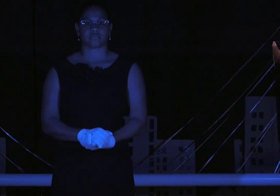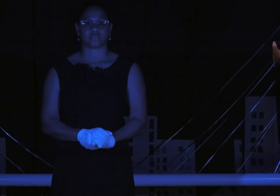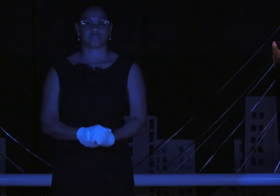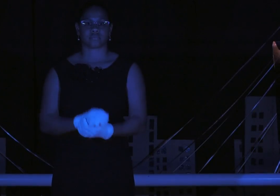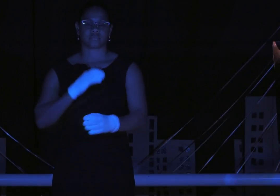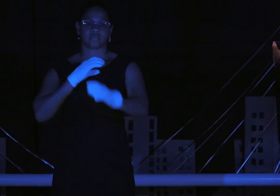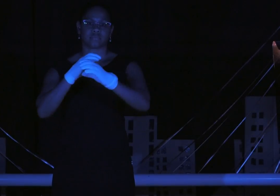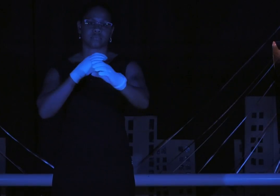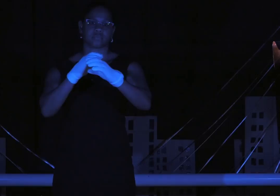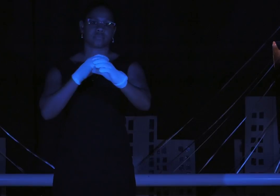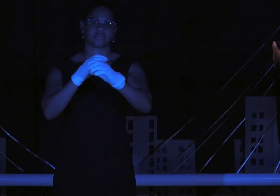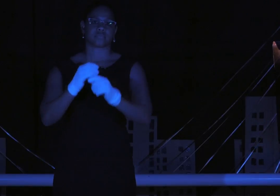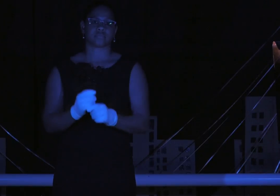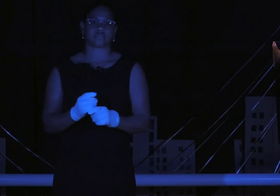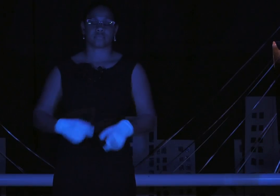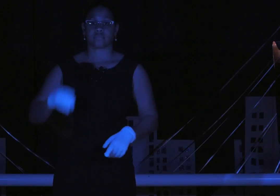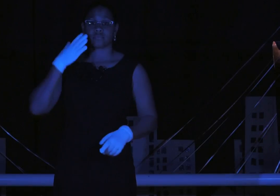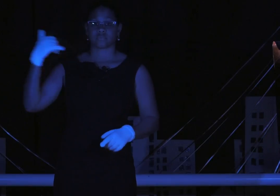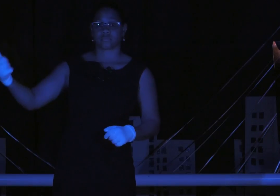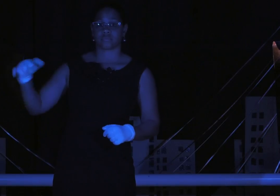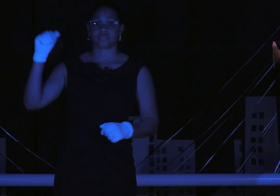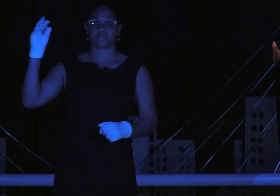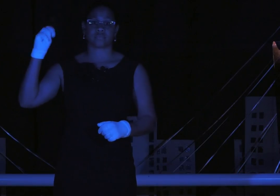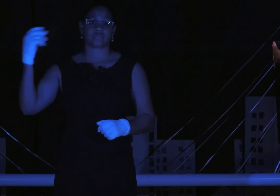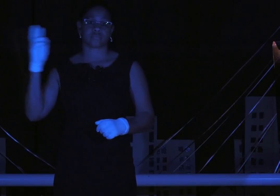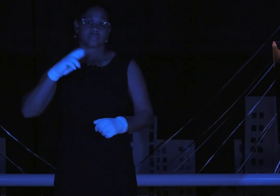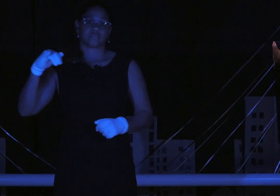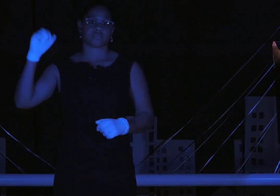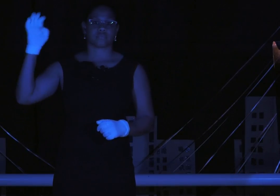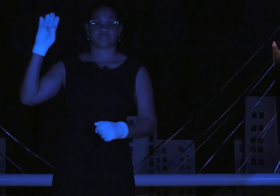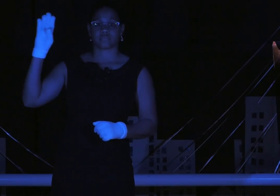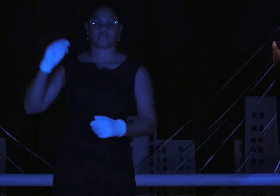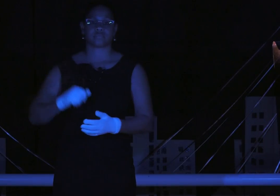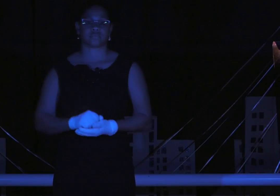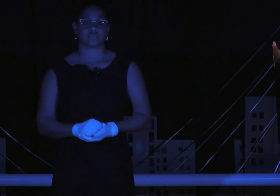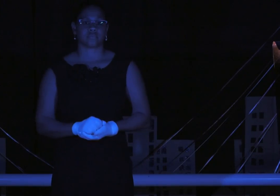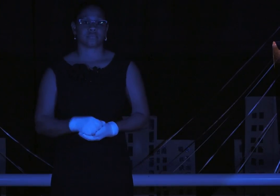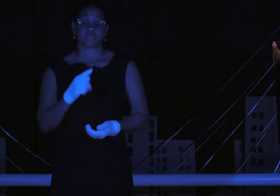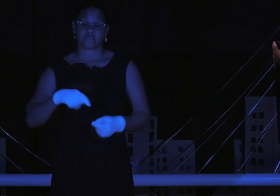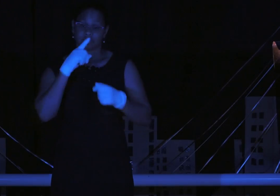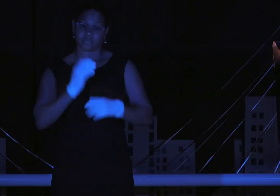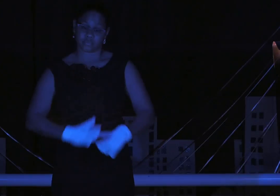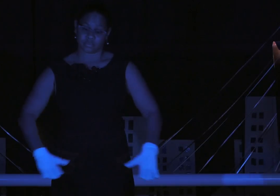Communicating by Amari Borden. The quiet who say